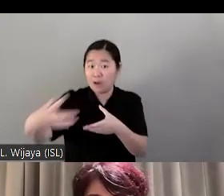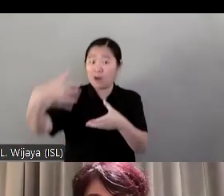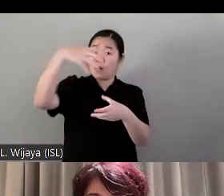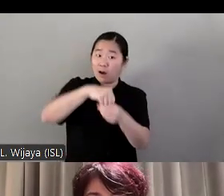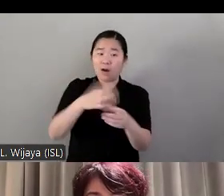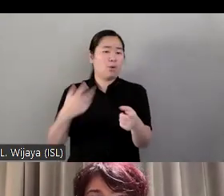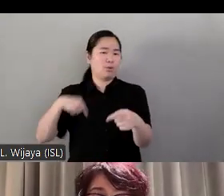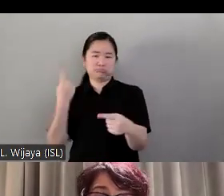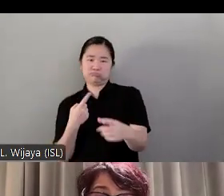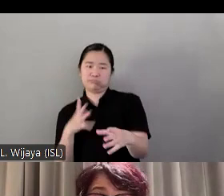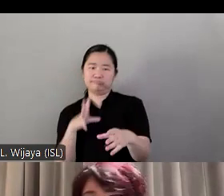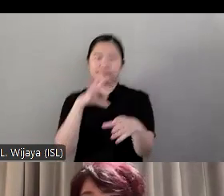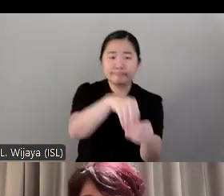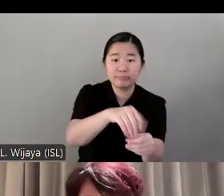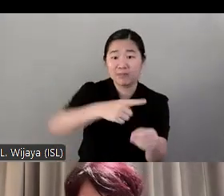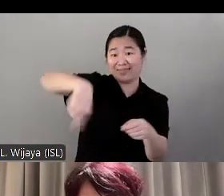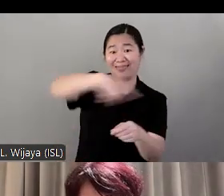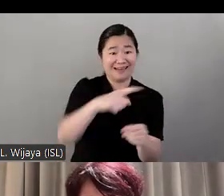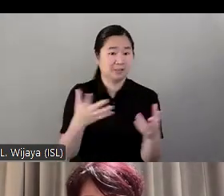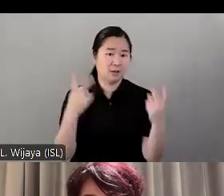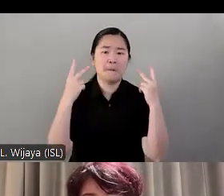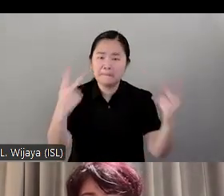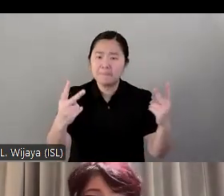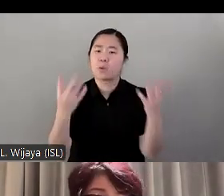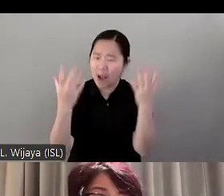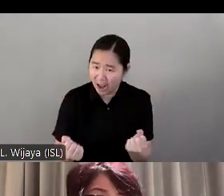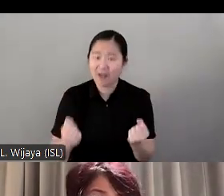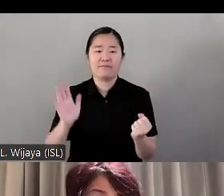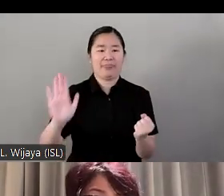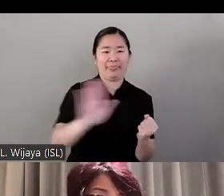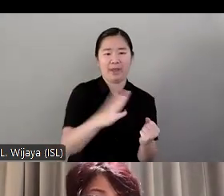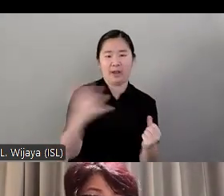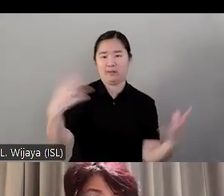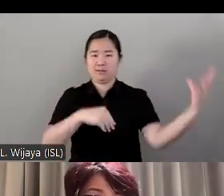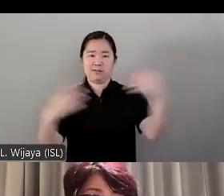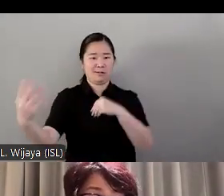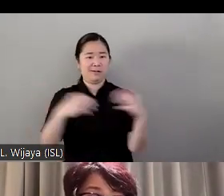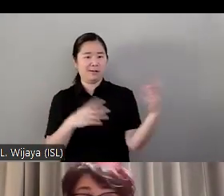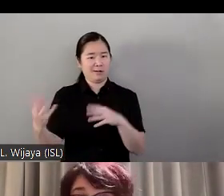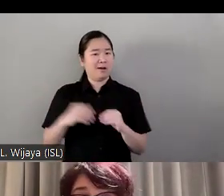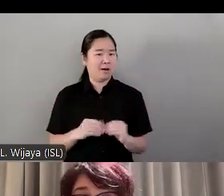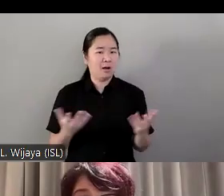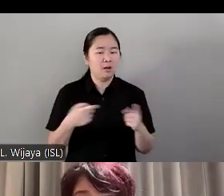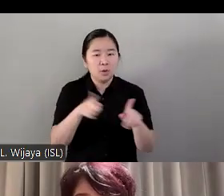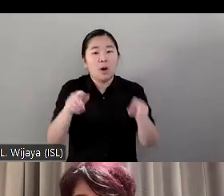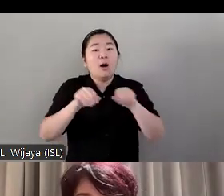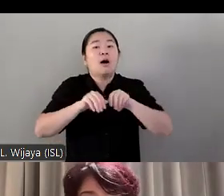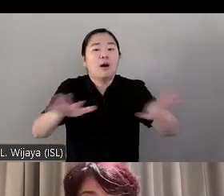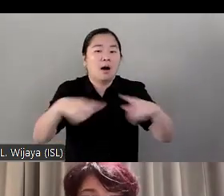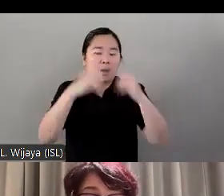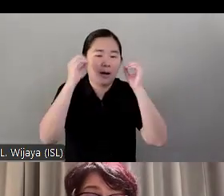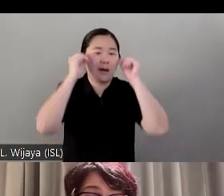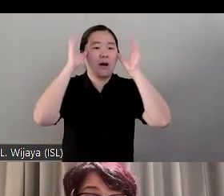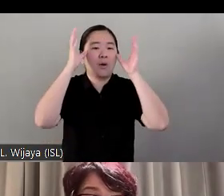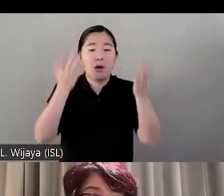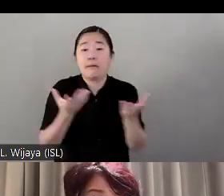around safeguarding. And this will also imply that we address or we really think about